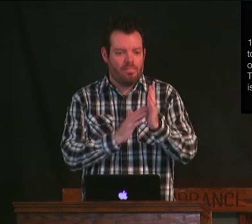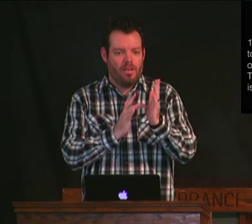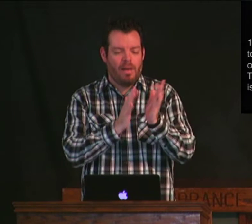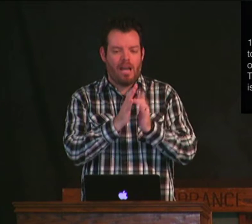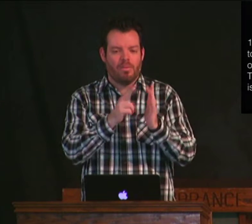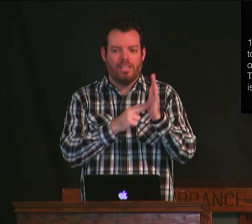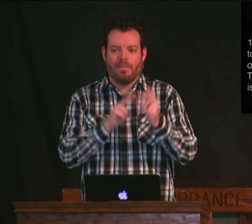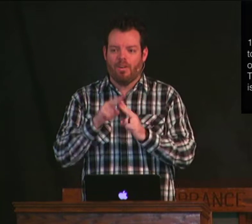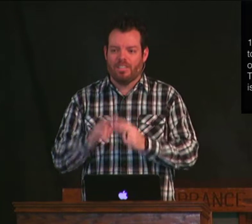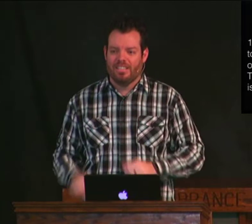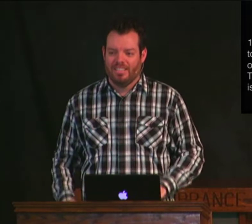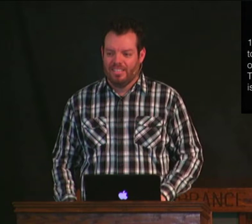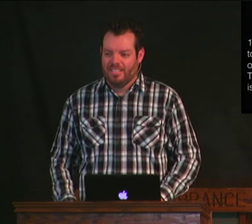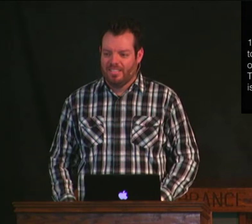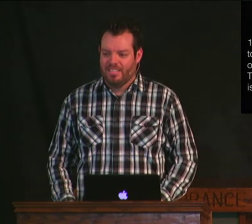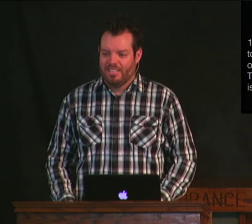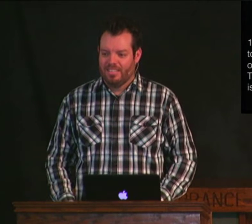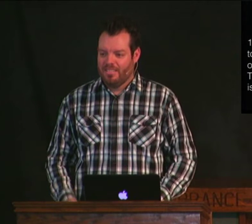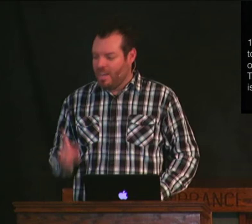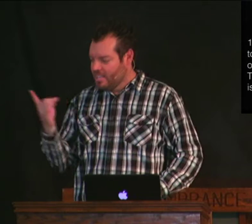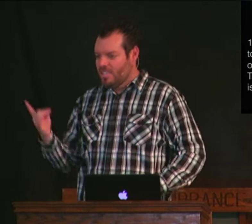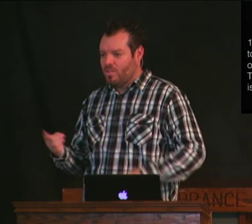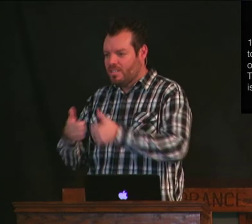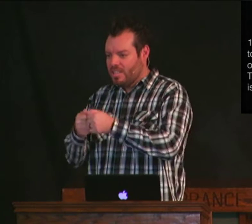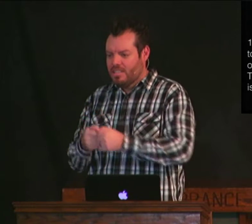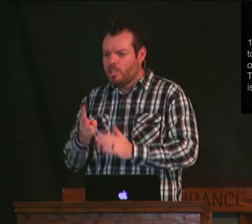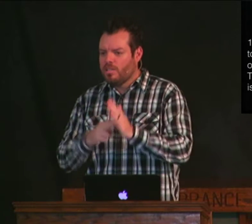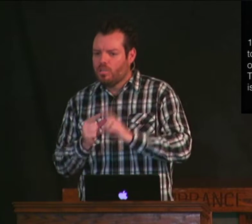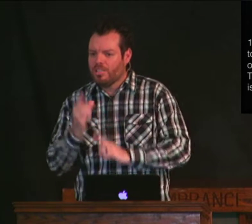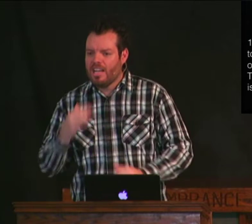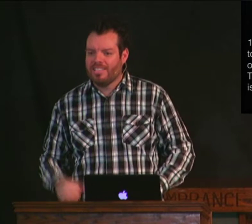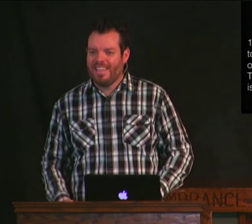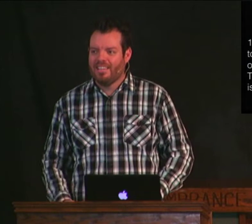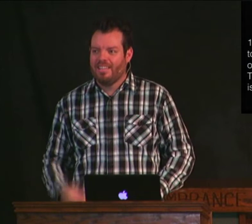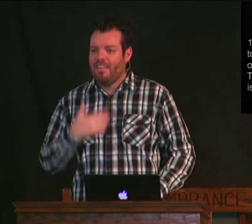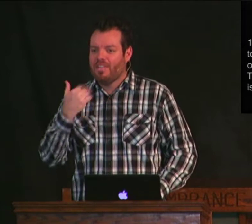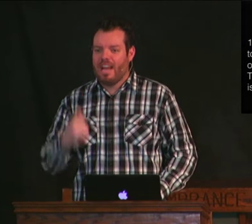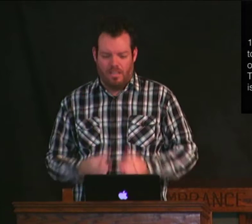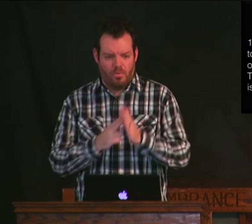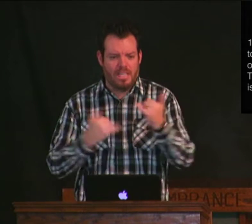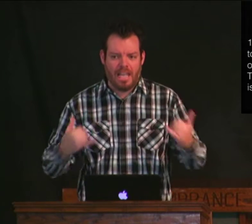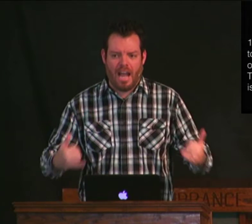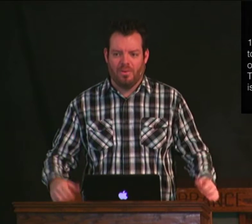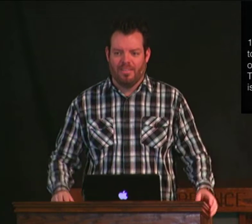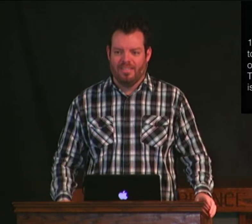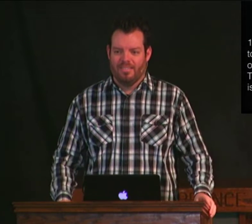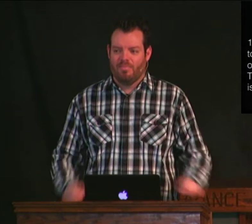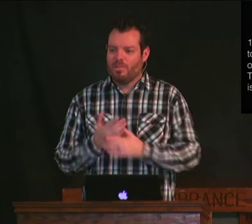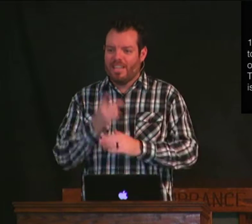a Bible reading partner. Find someone. Did you read the Word of God today? I forgot. Read it now. But I'm cooking